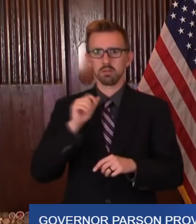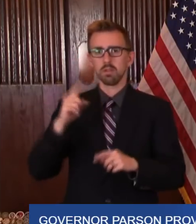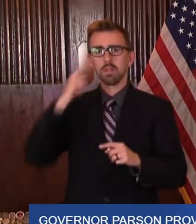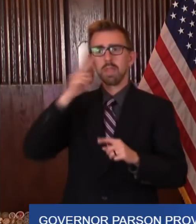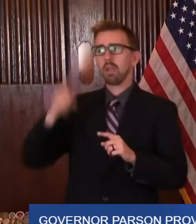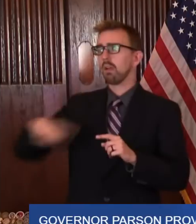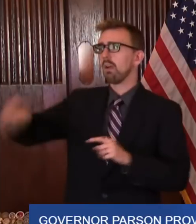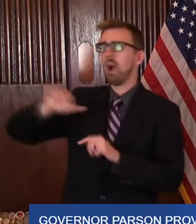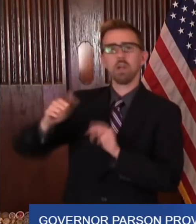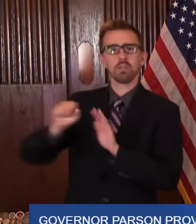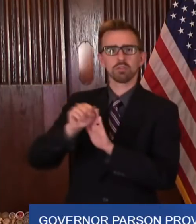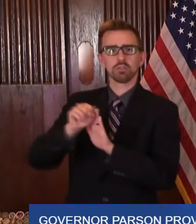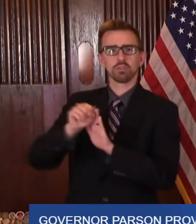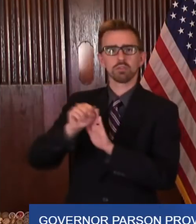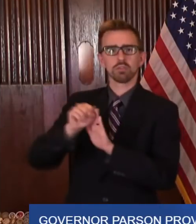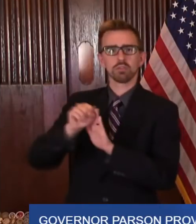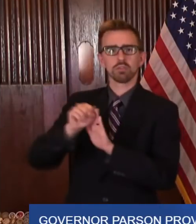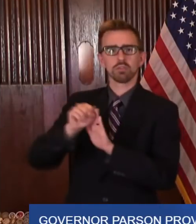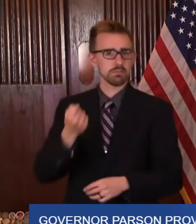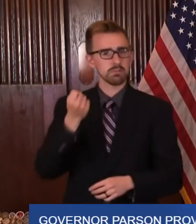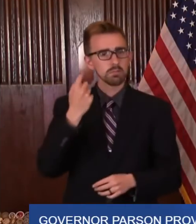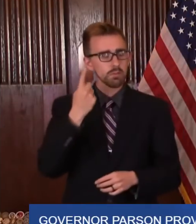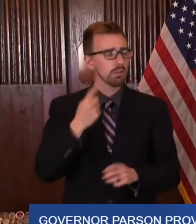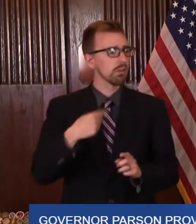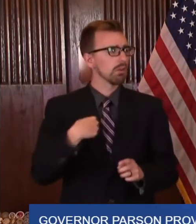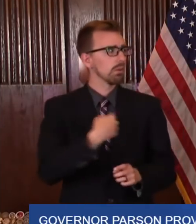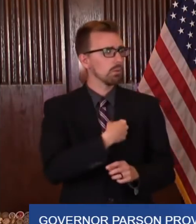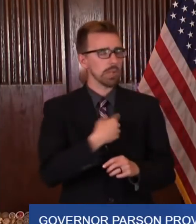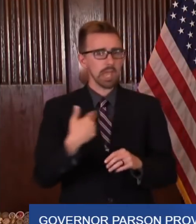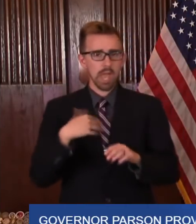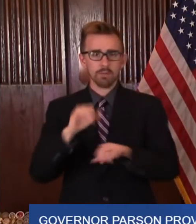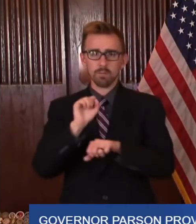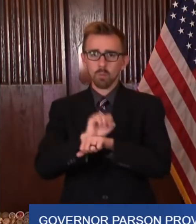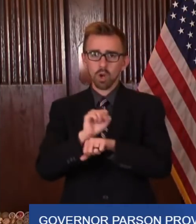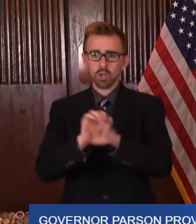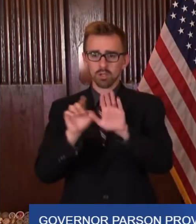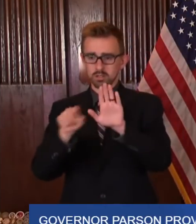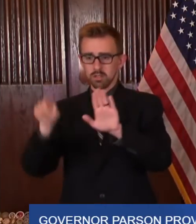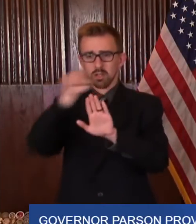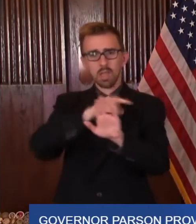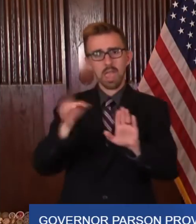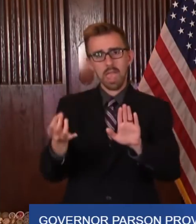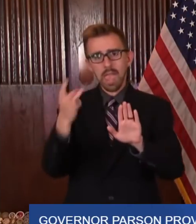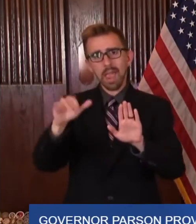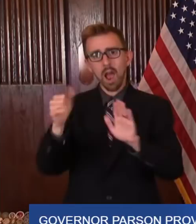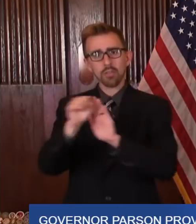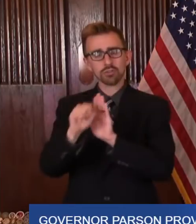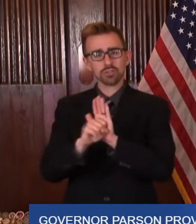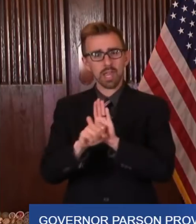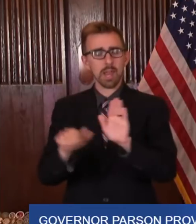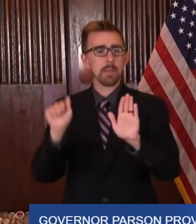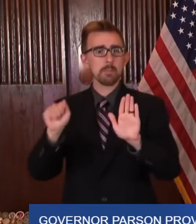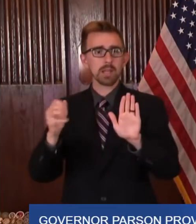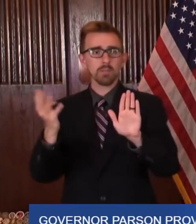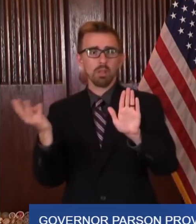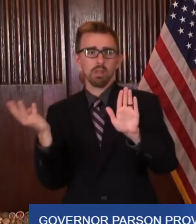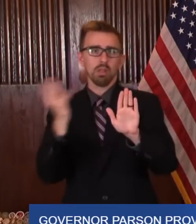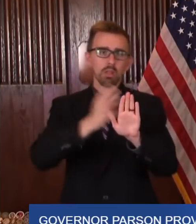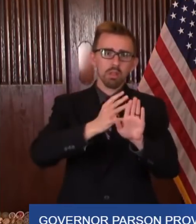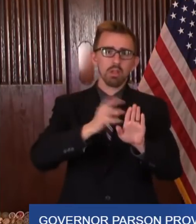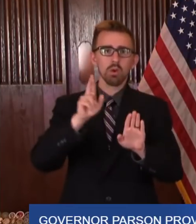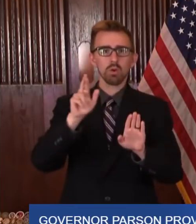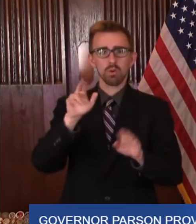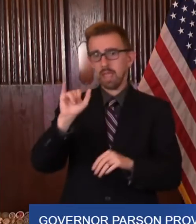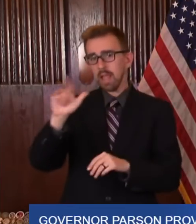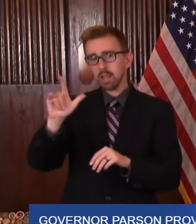other states are doing. However, we are bordered by and share workers with 8 other states. We could get a surge because of high rates in Illinois,